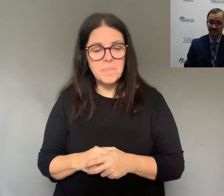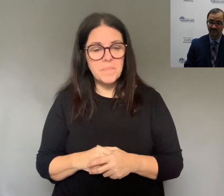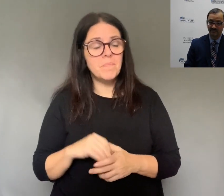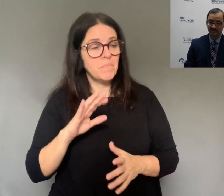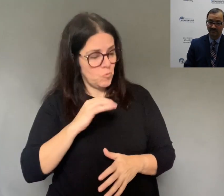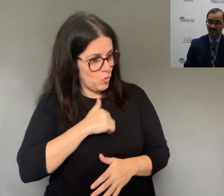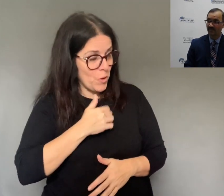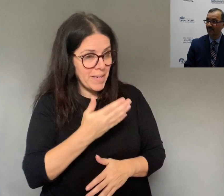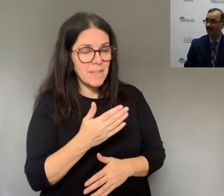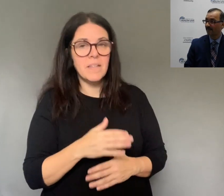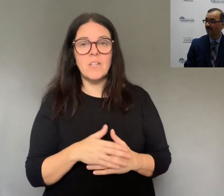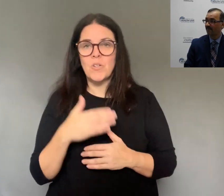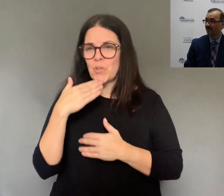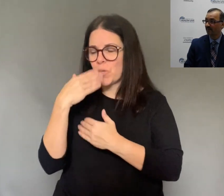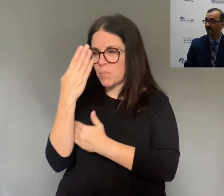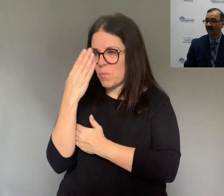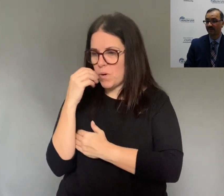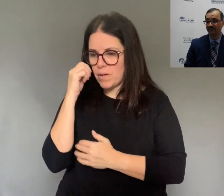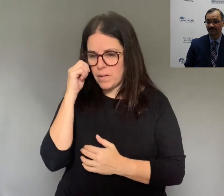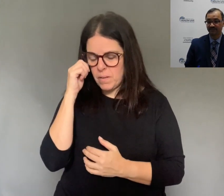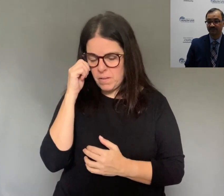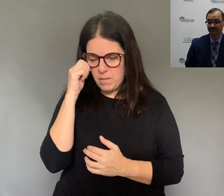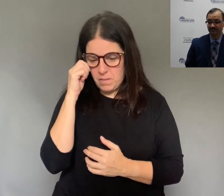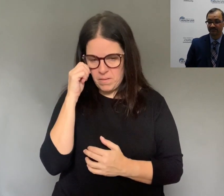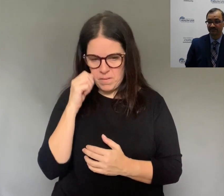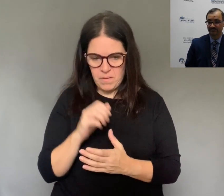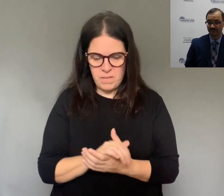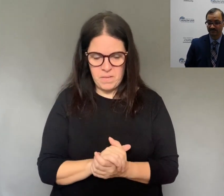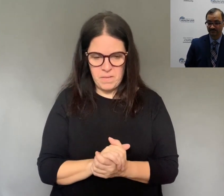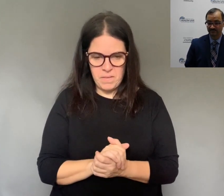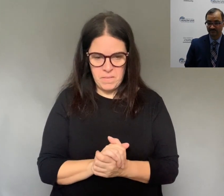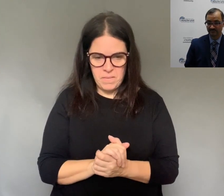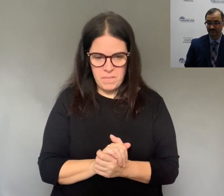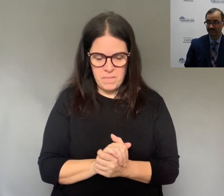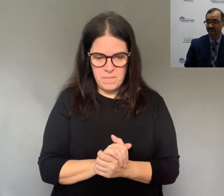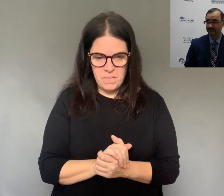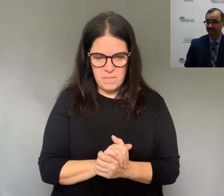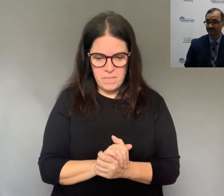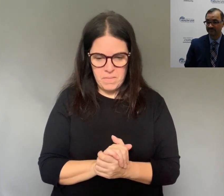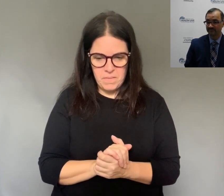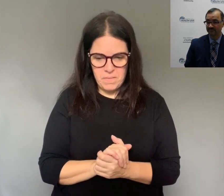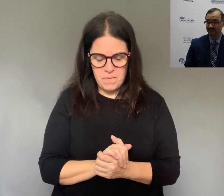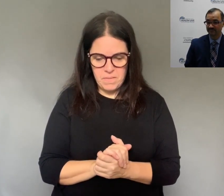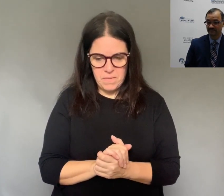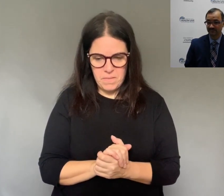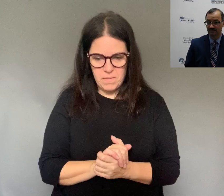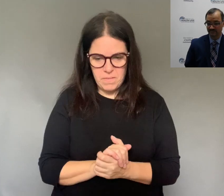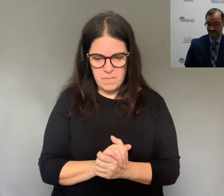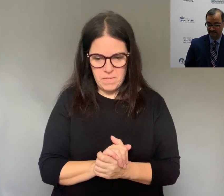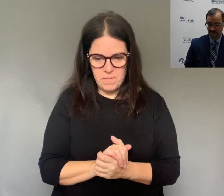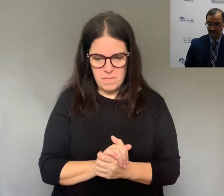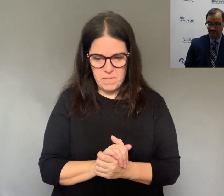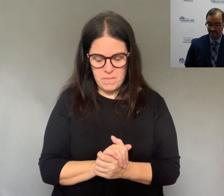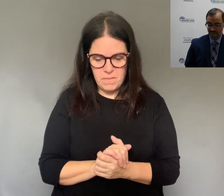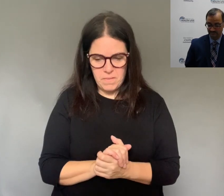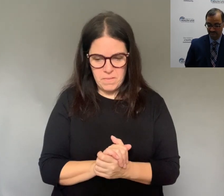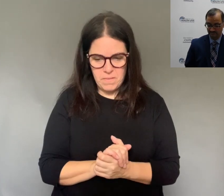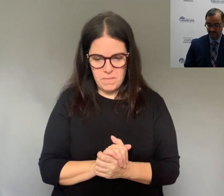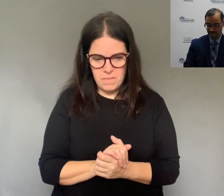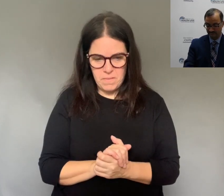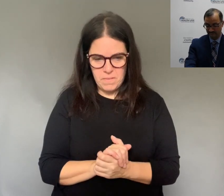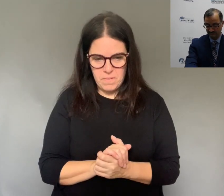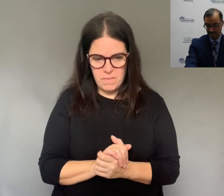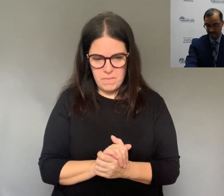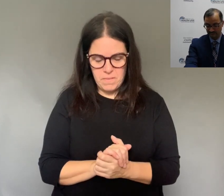I'm good, thanks. CTV? I'm good. AM 800? No, I'm good, thank you. There's a question